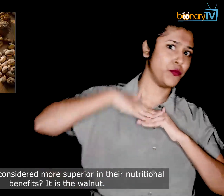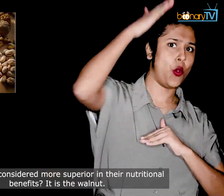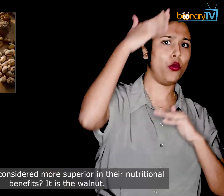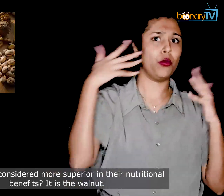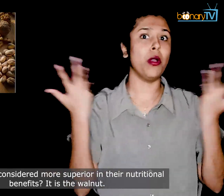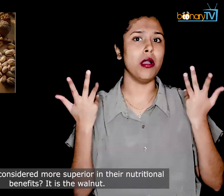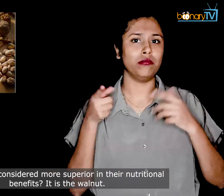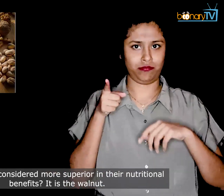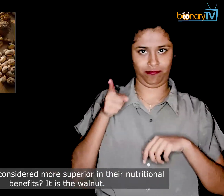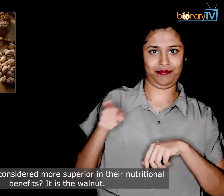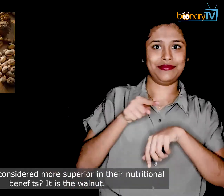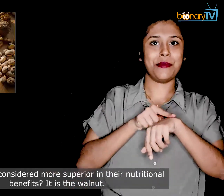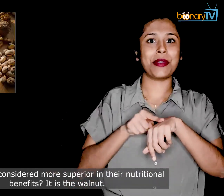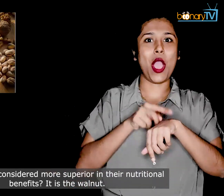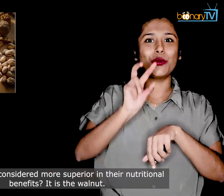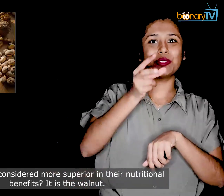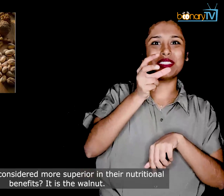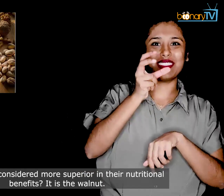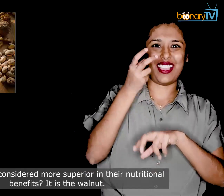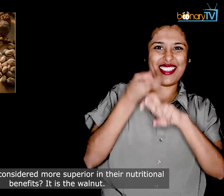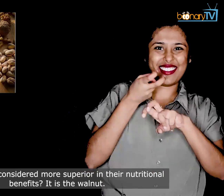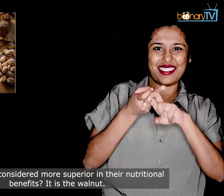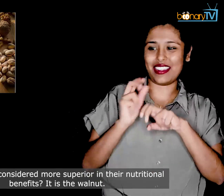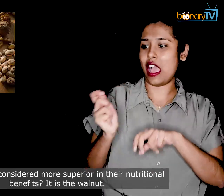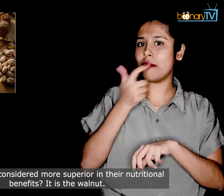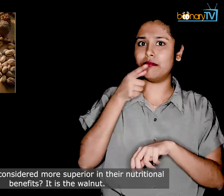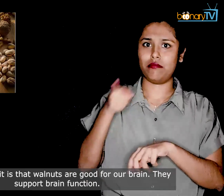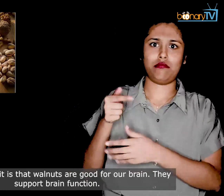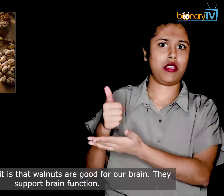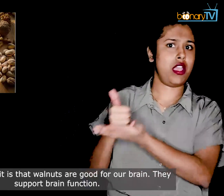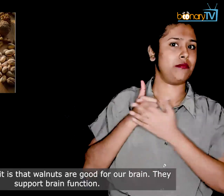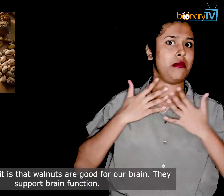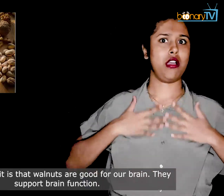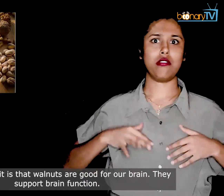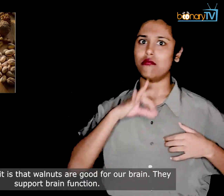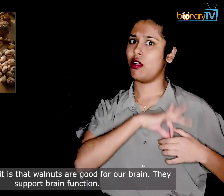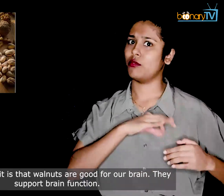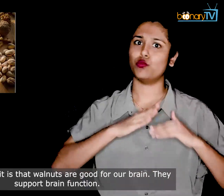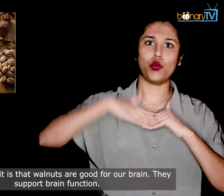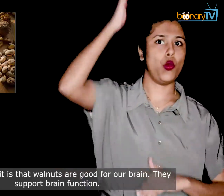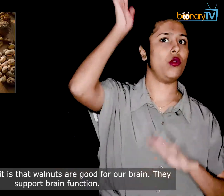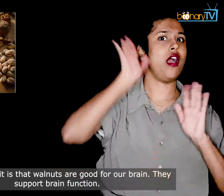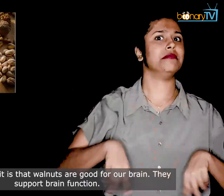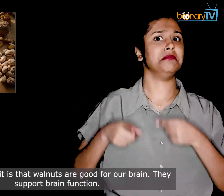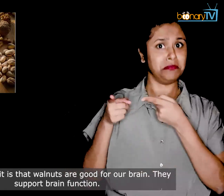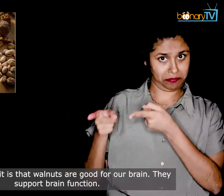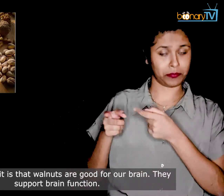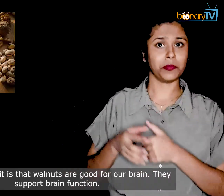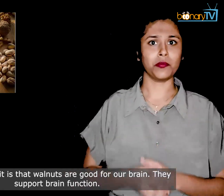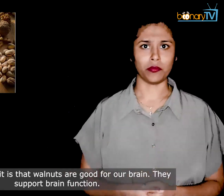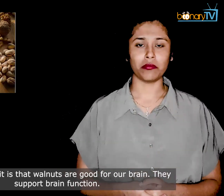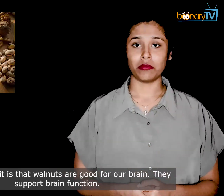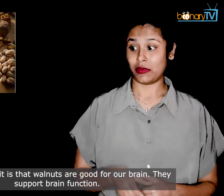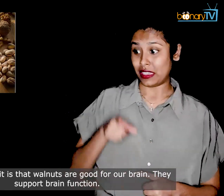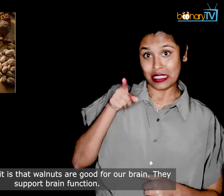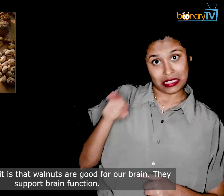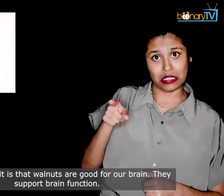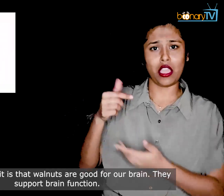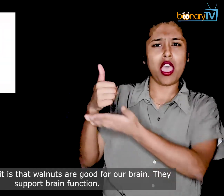walnuts it is the walnut the best benefit is that walnuts are